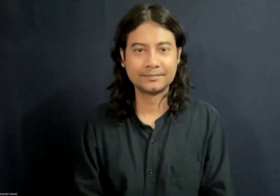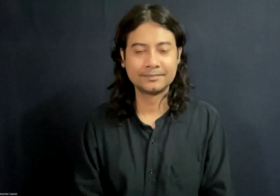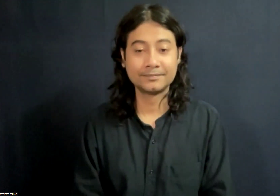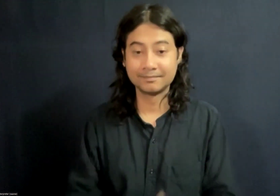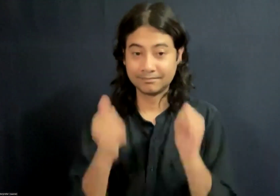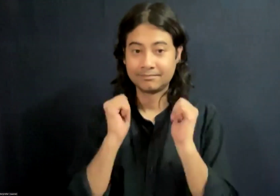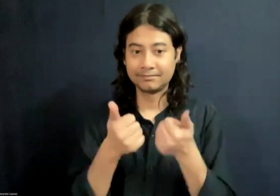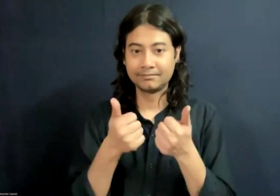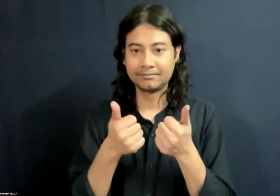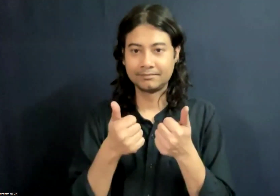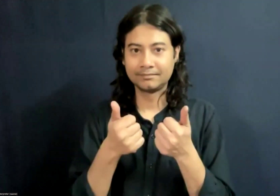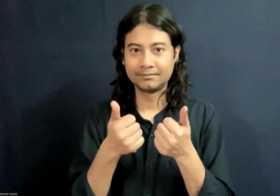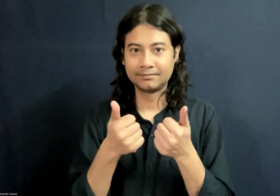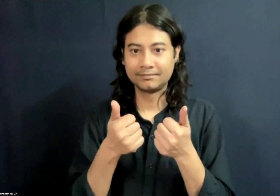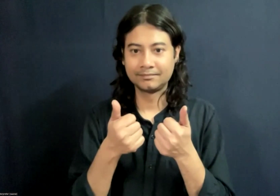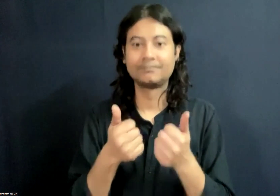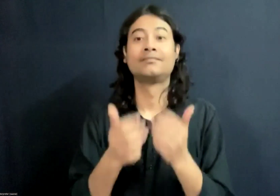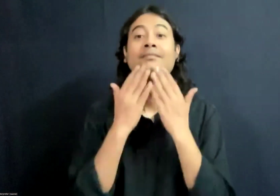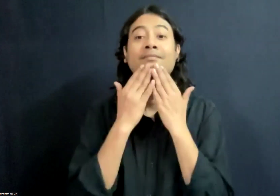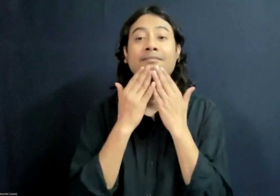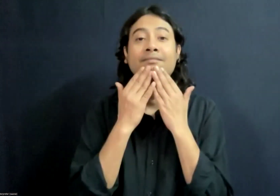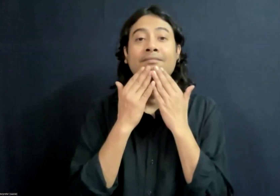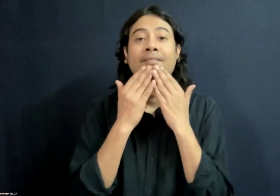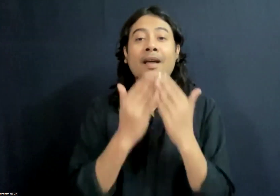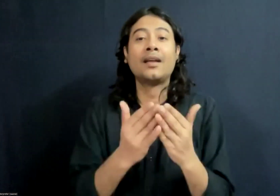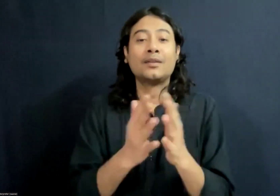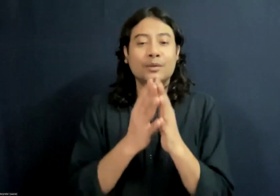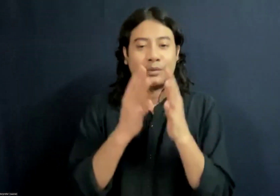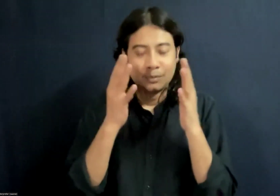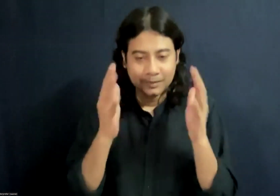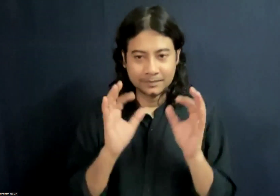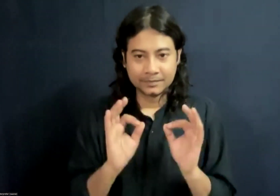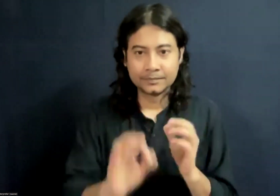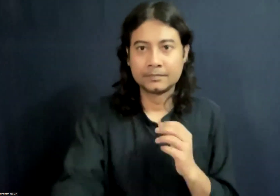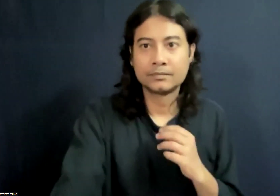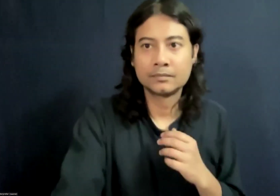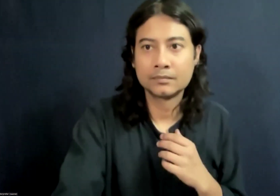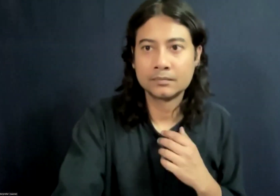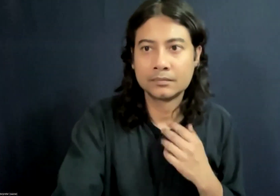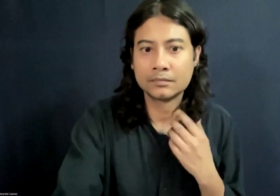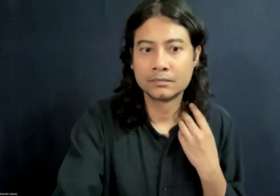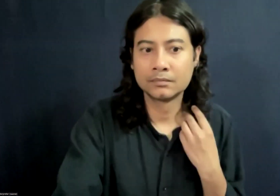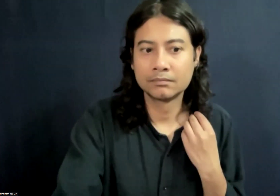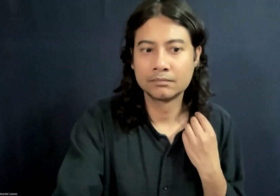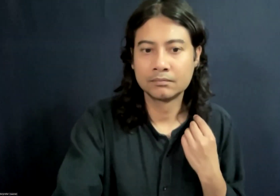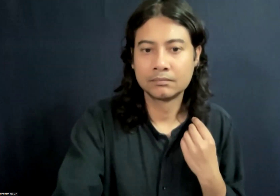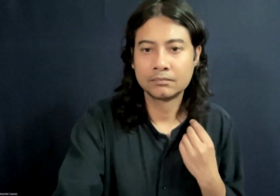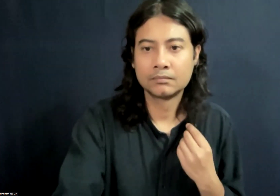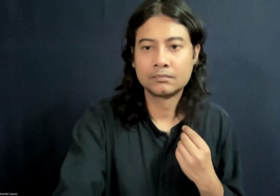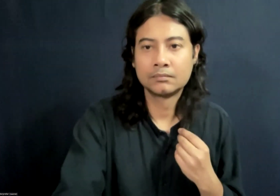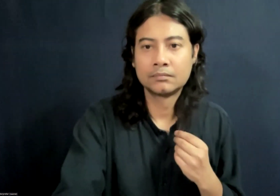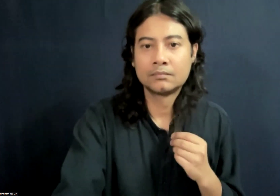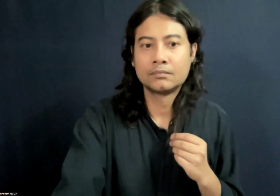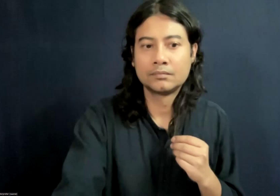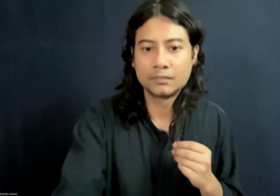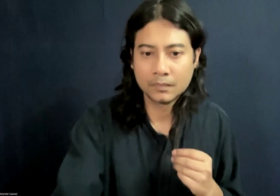Right. So thank you so much. I wanted to make an announcement. Saurabh, with your permission, just one announcement can